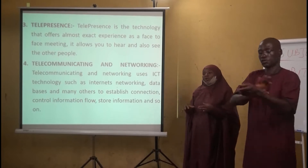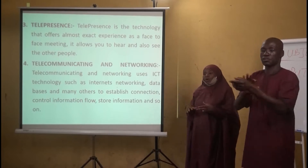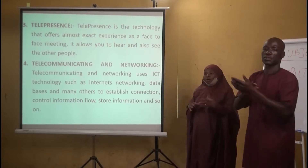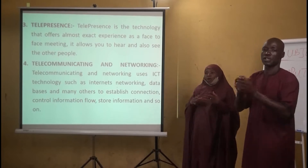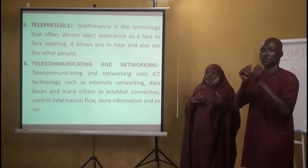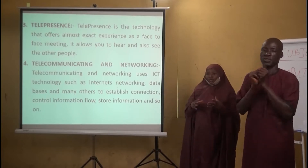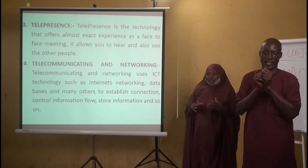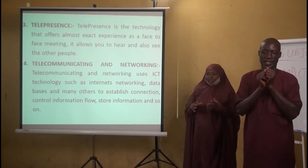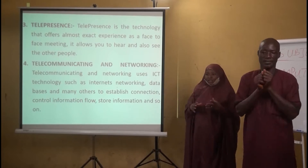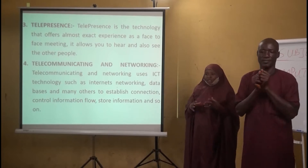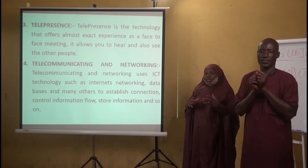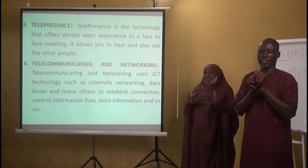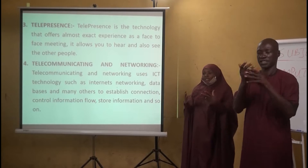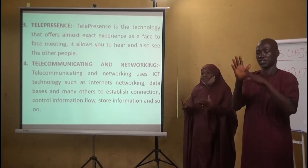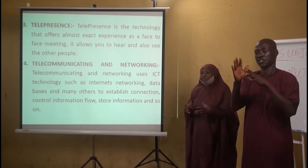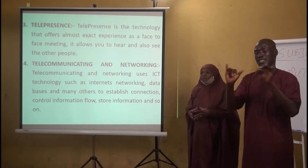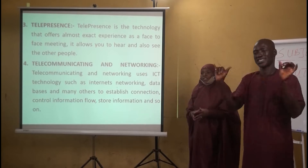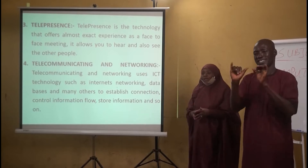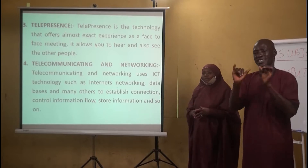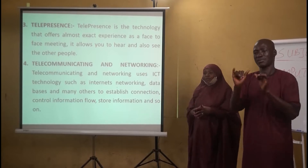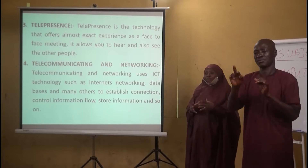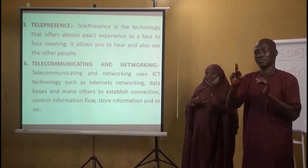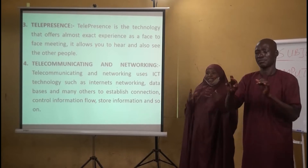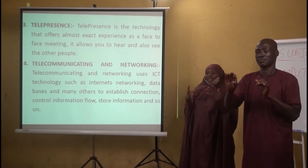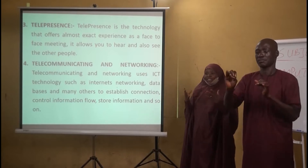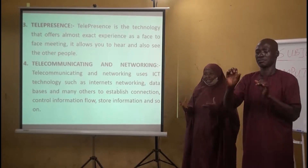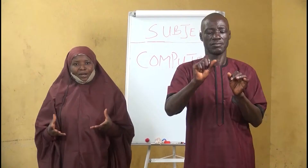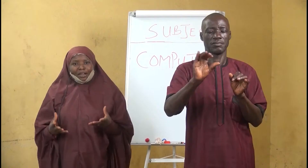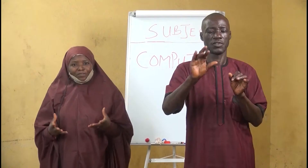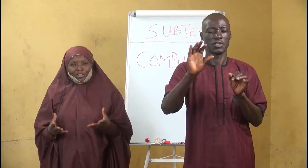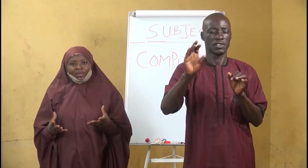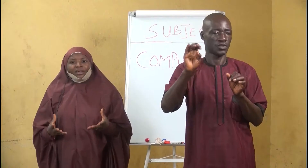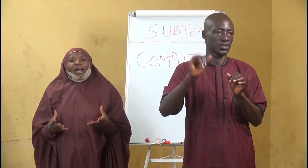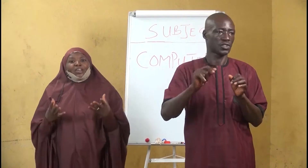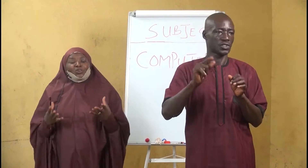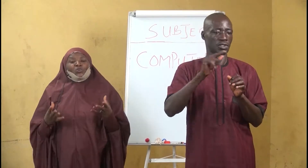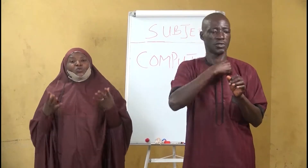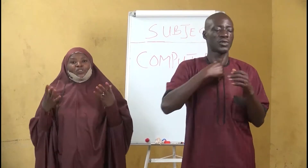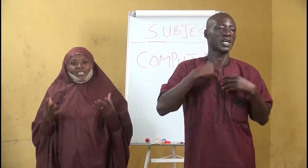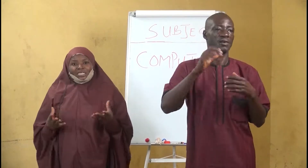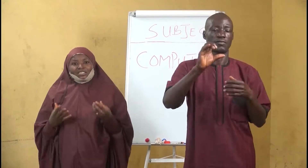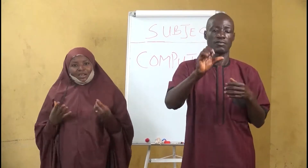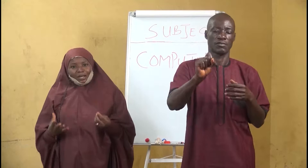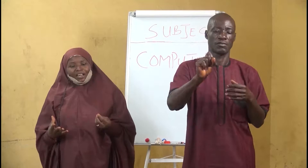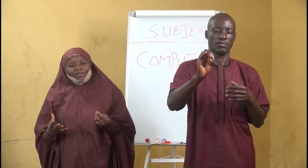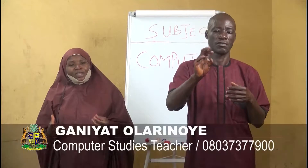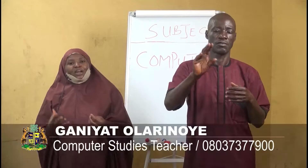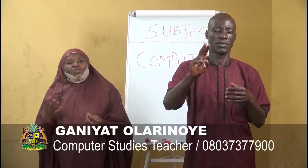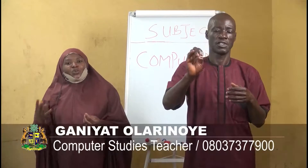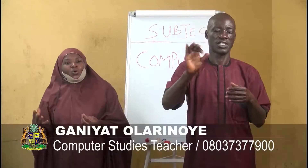or resources. Take, for example, like a cyber cafe. I know you visit cyber cafe and you know what